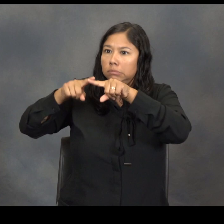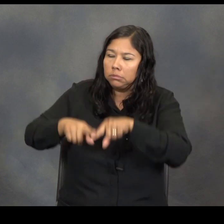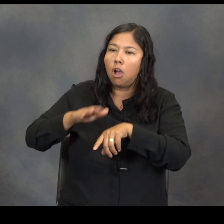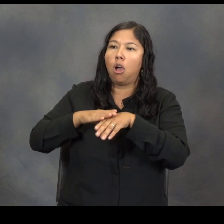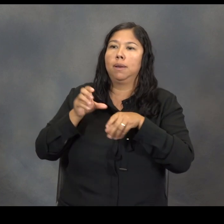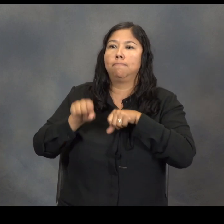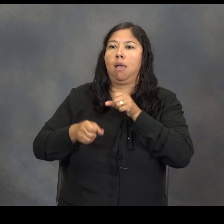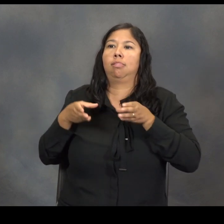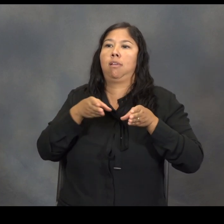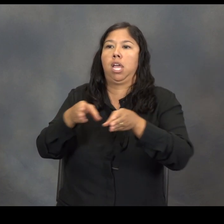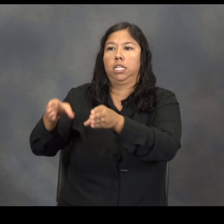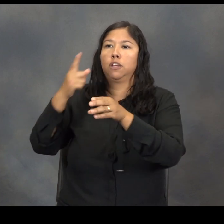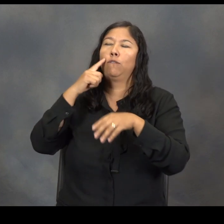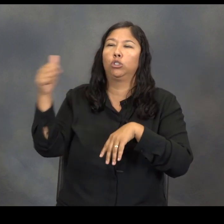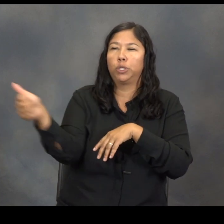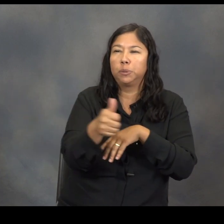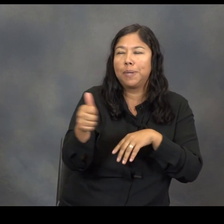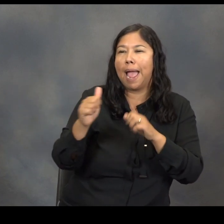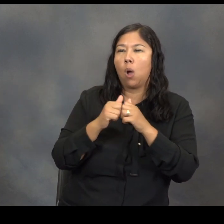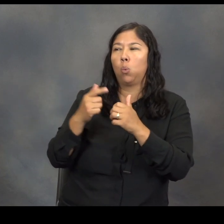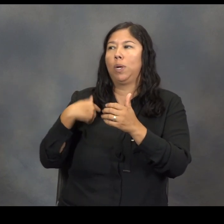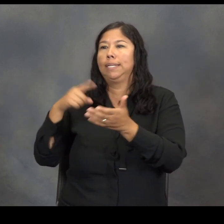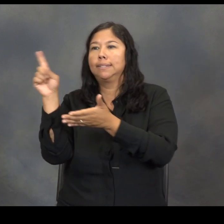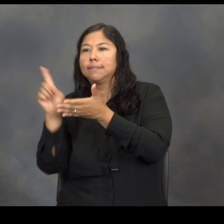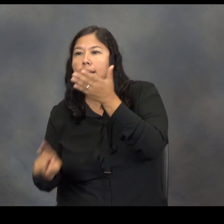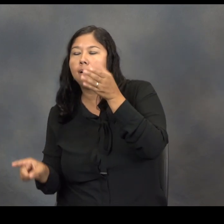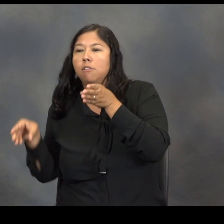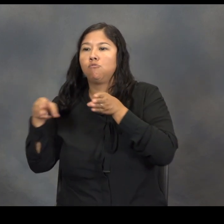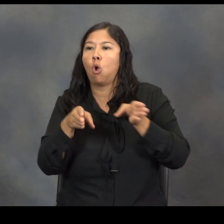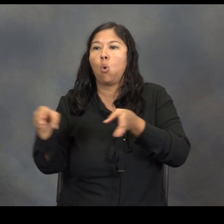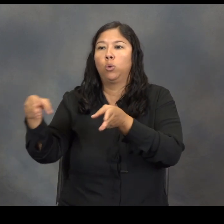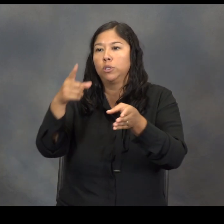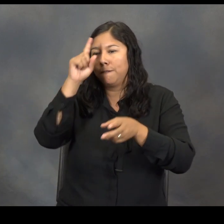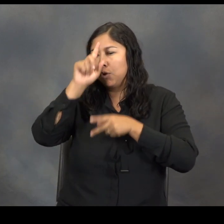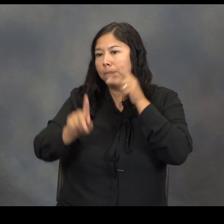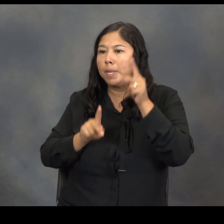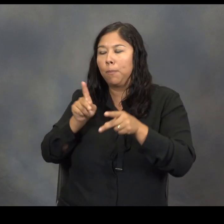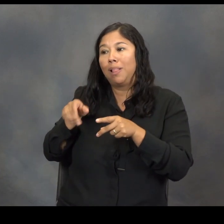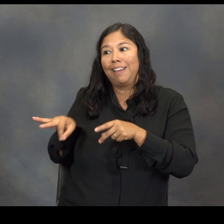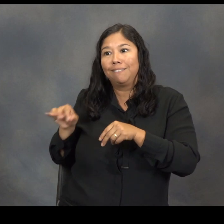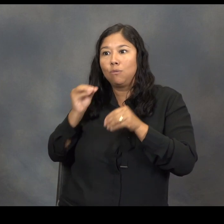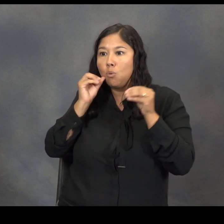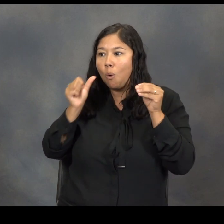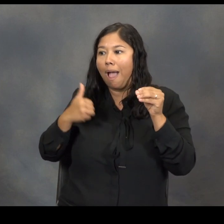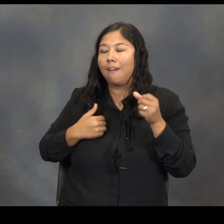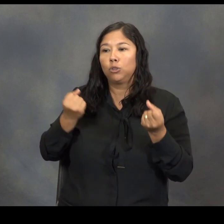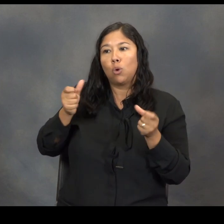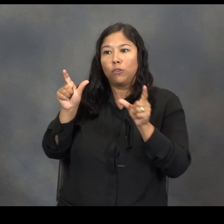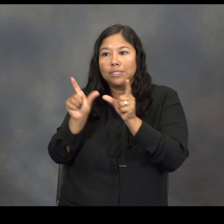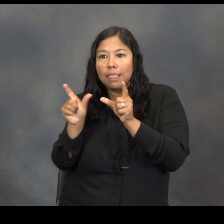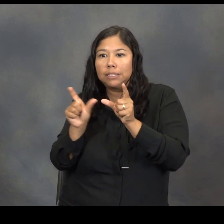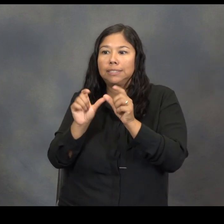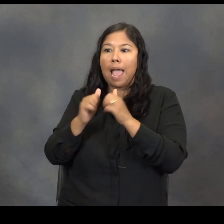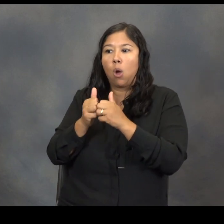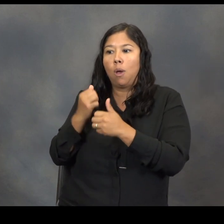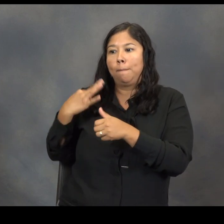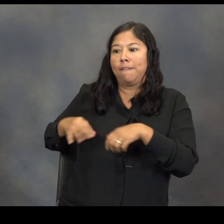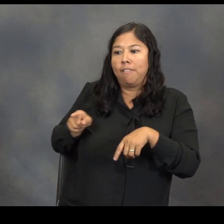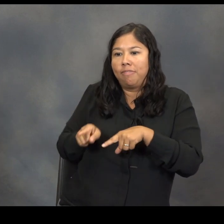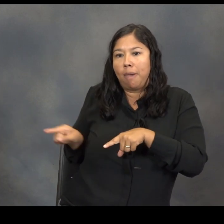of how we design our community for folks that are more vulnerable, don't have a driver's license, things like that.